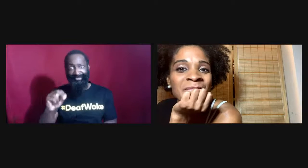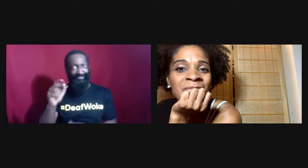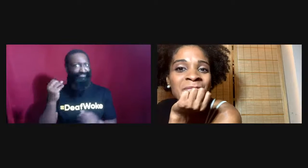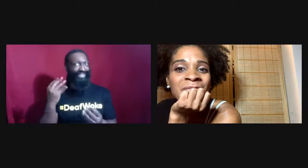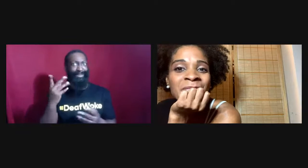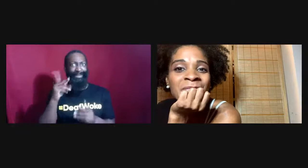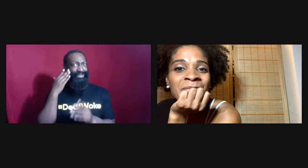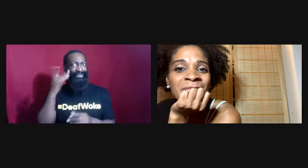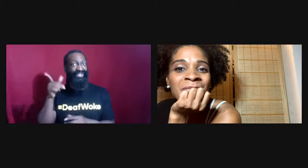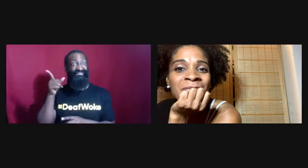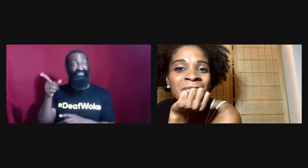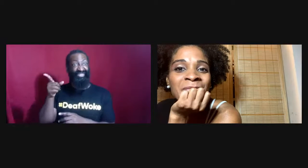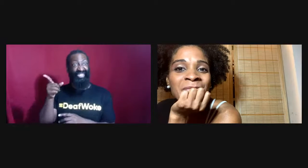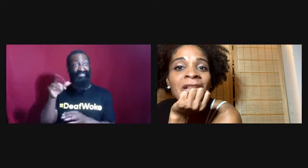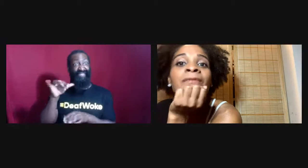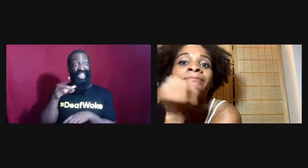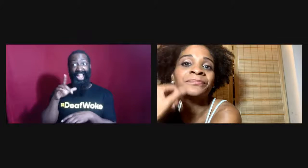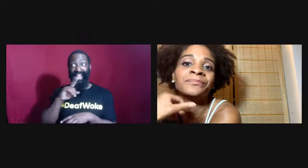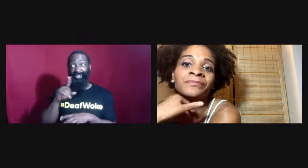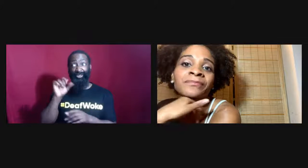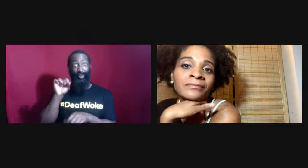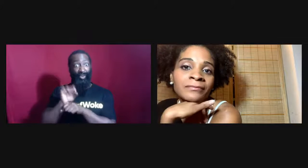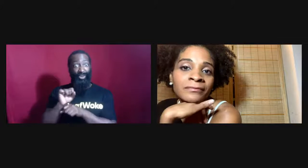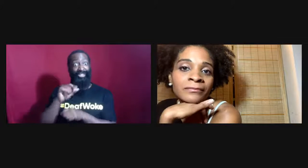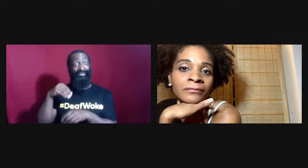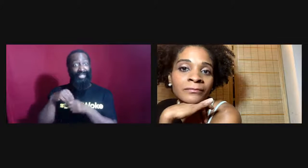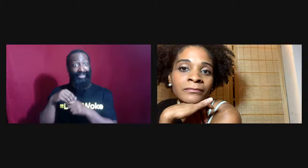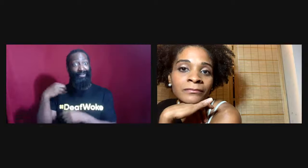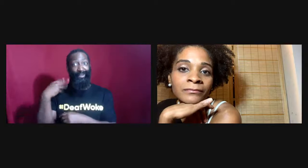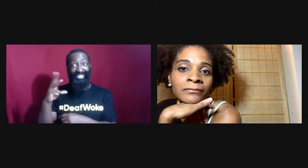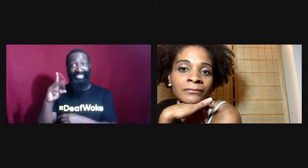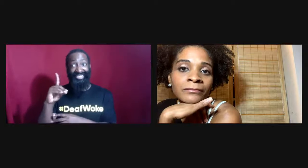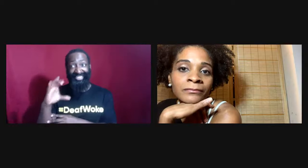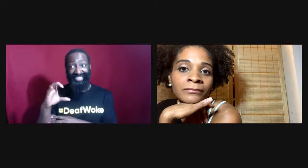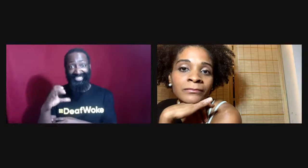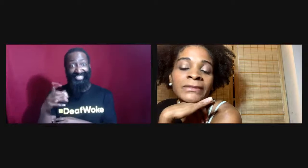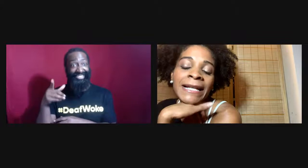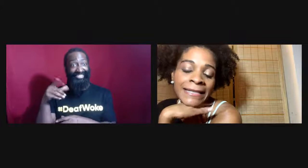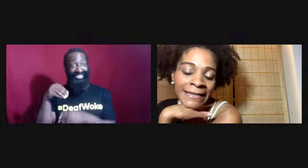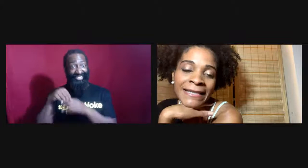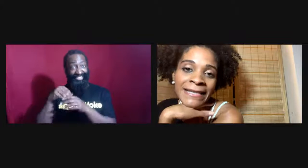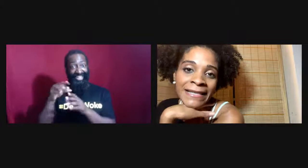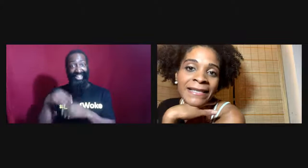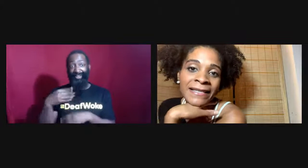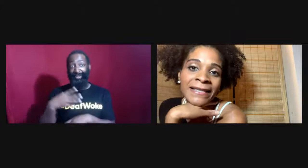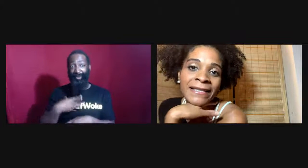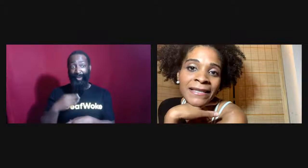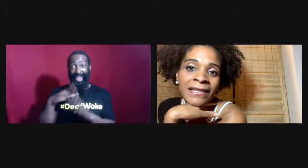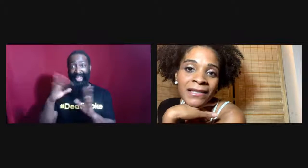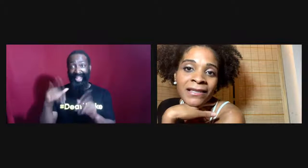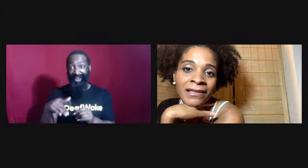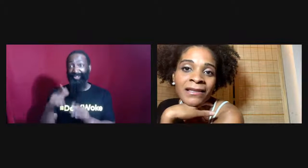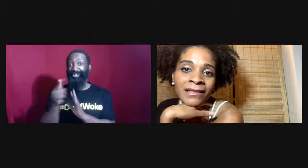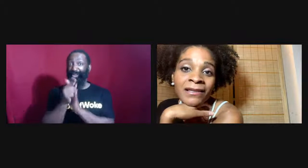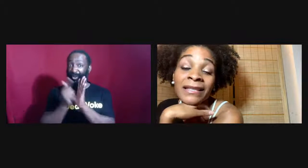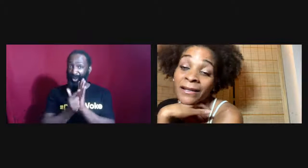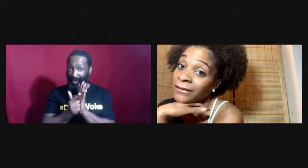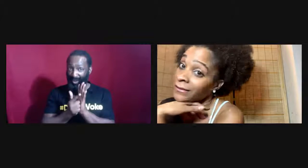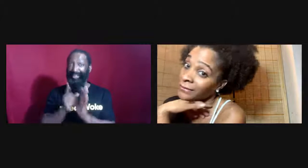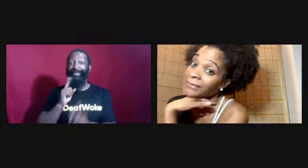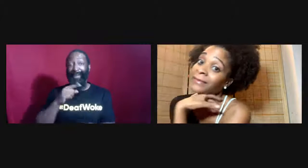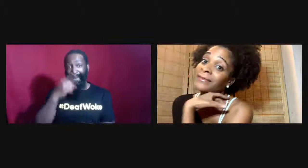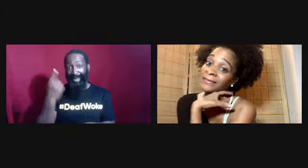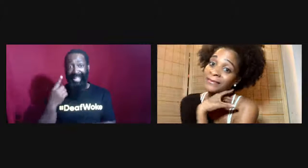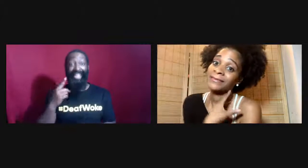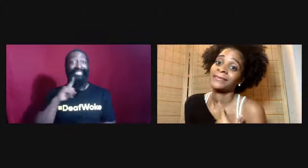Yes. And Claudia. A lot of people don't know that, you know, Claudia actually worked in Washington, D.C. She